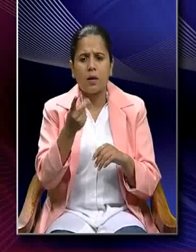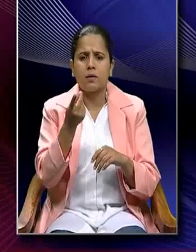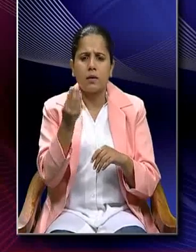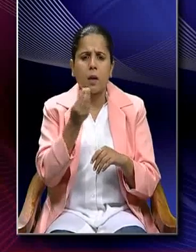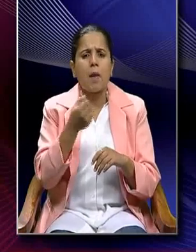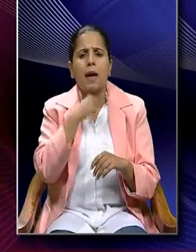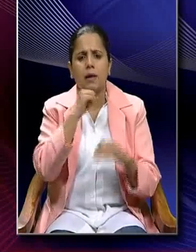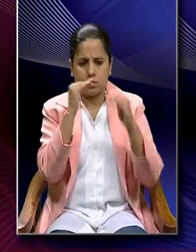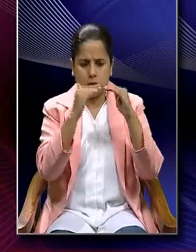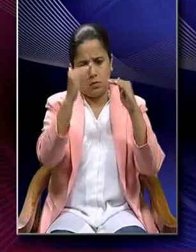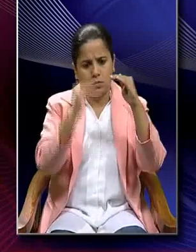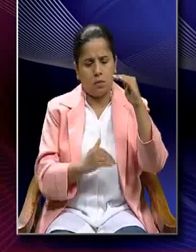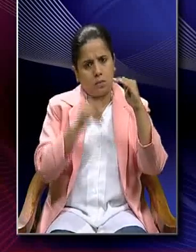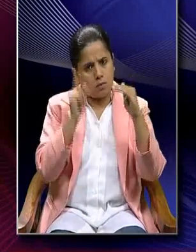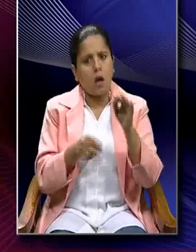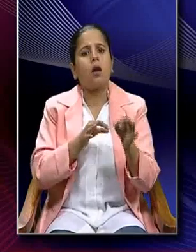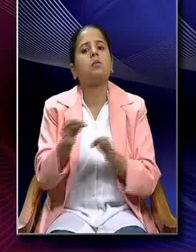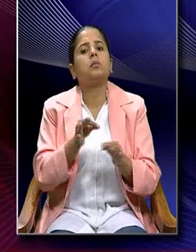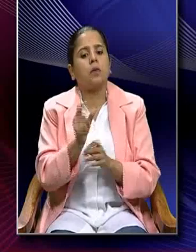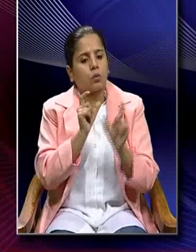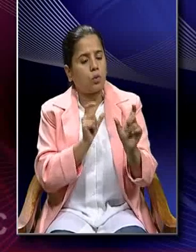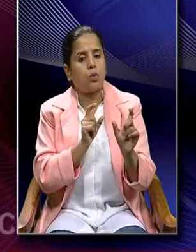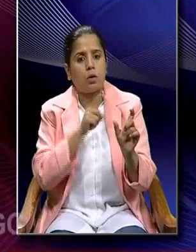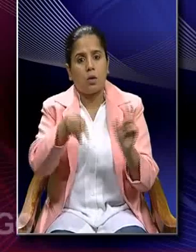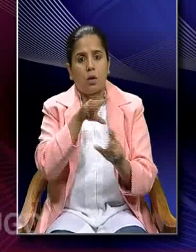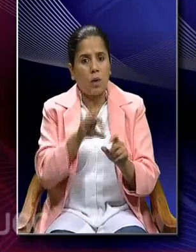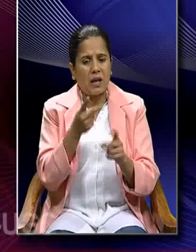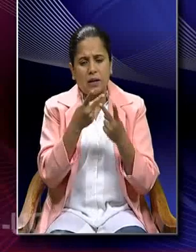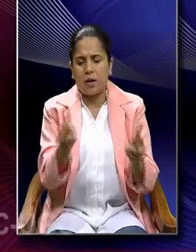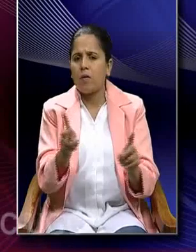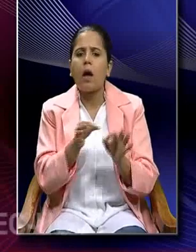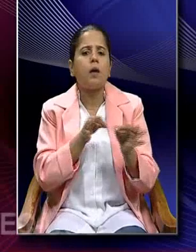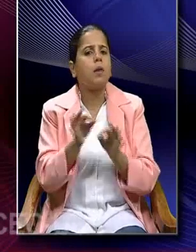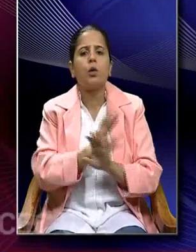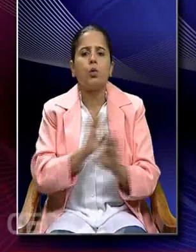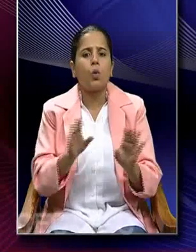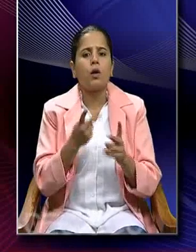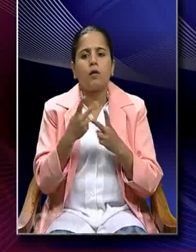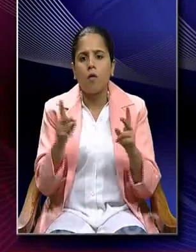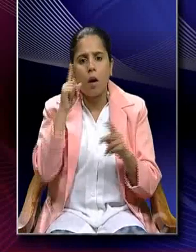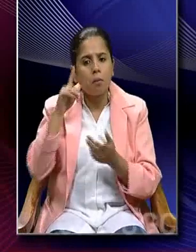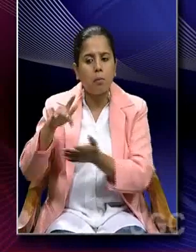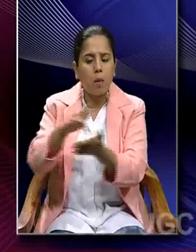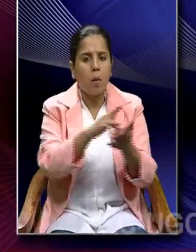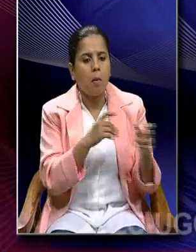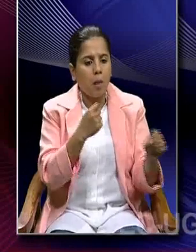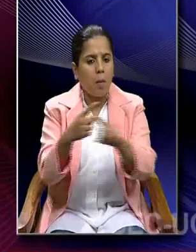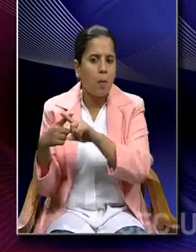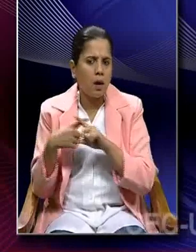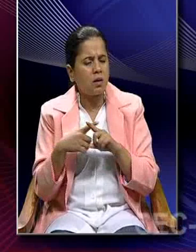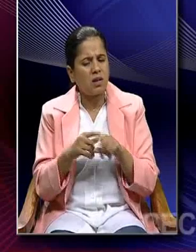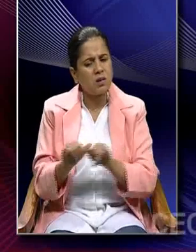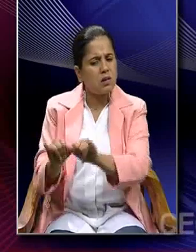should be defined, and it should not be defined differently in different industries or different